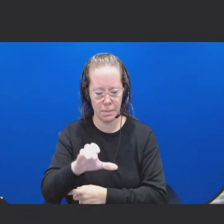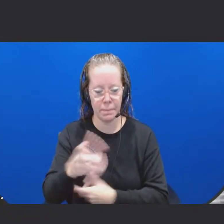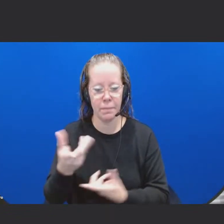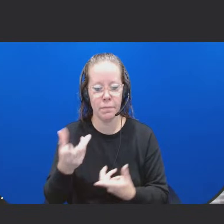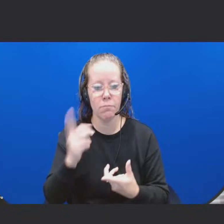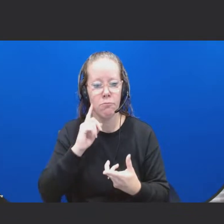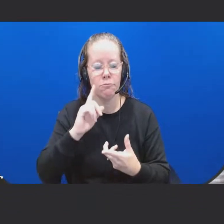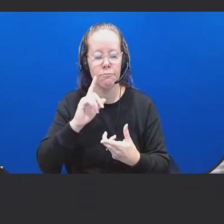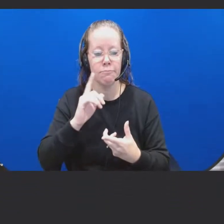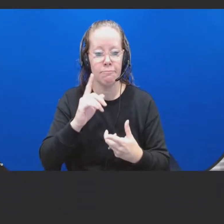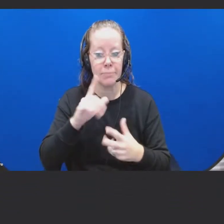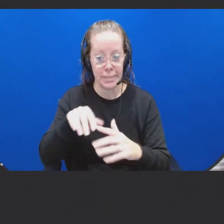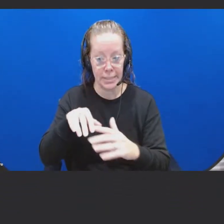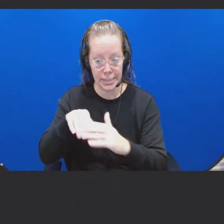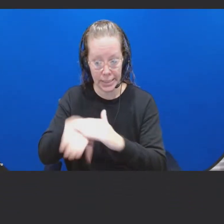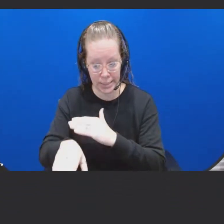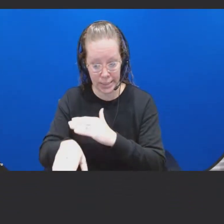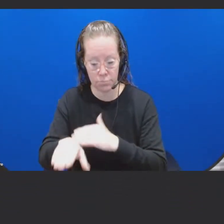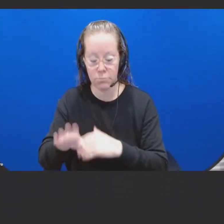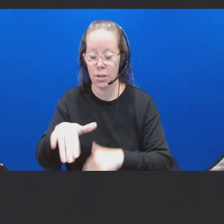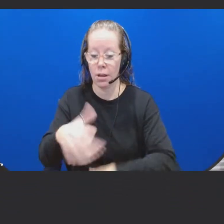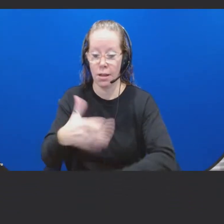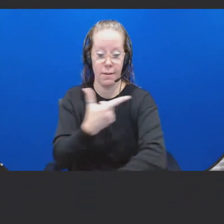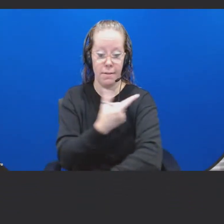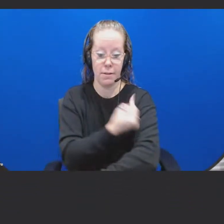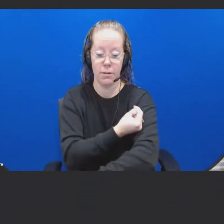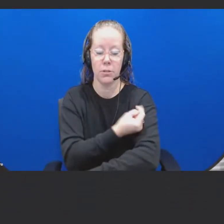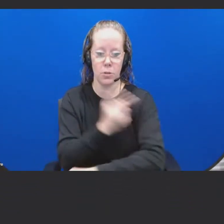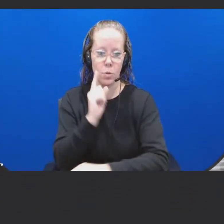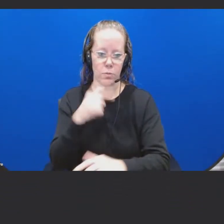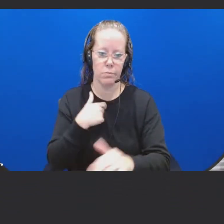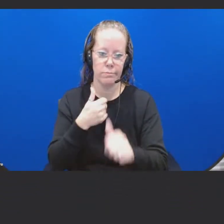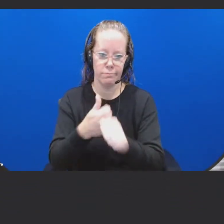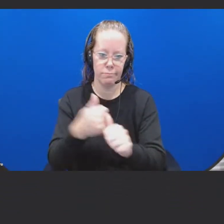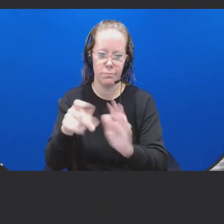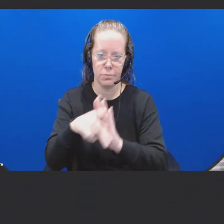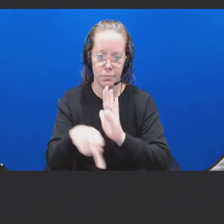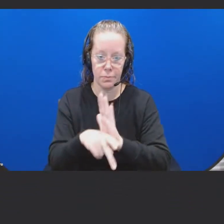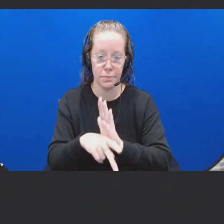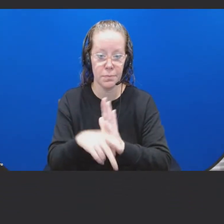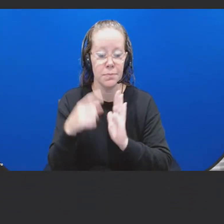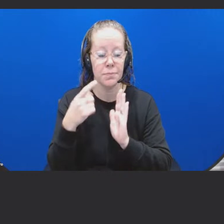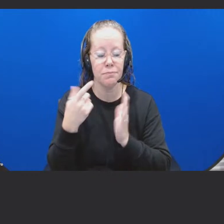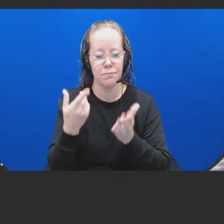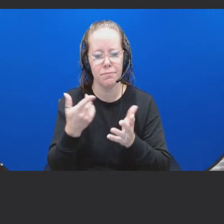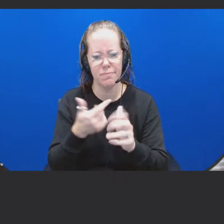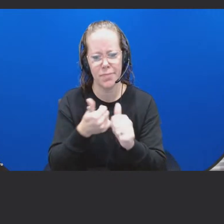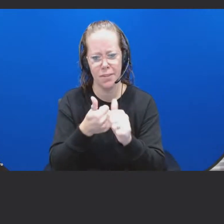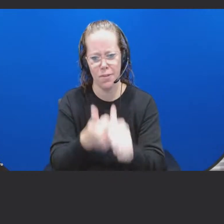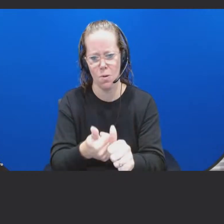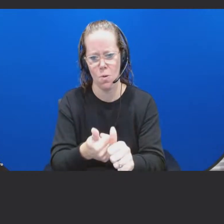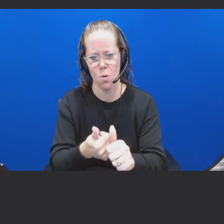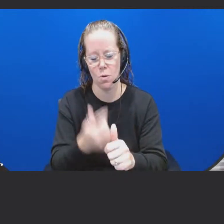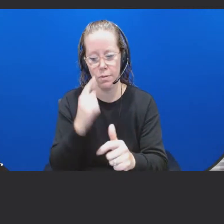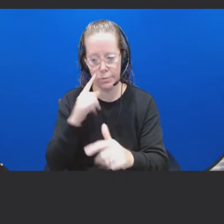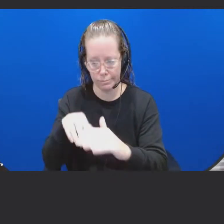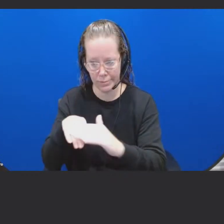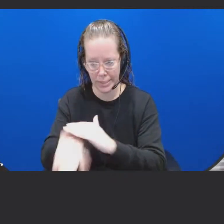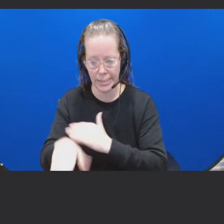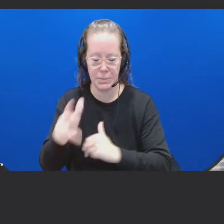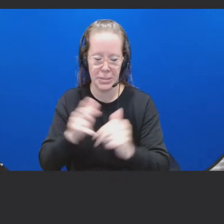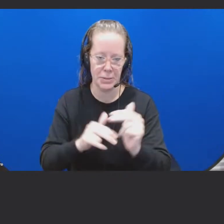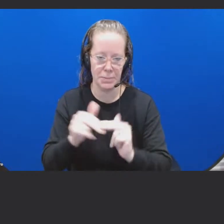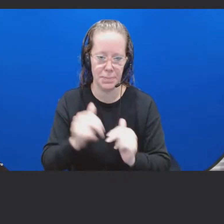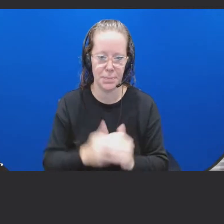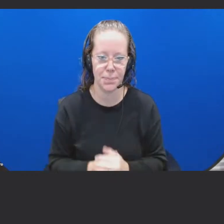that are not vaccinated. You would need to follow these protocols in order to visit your family. So